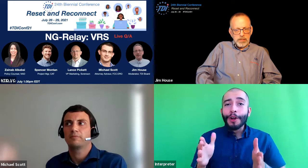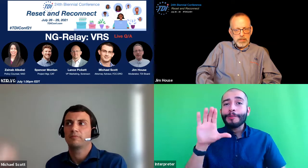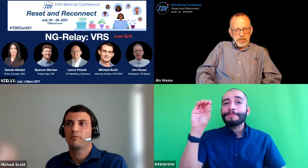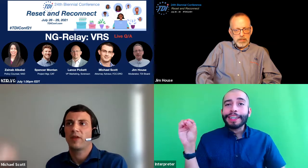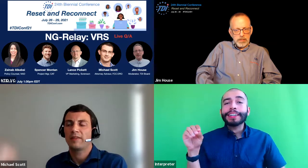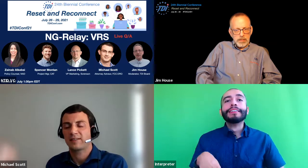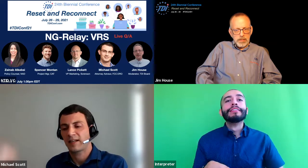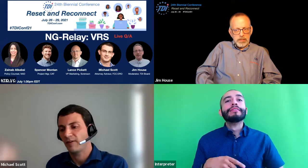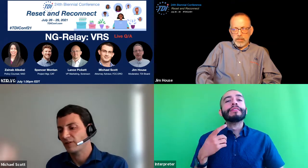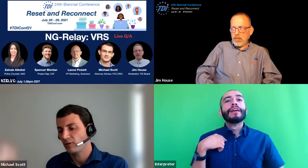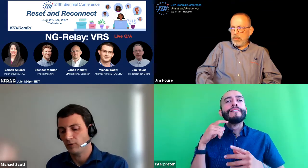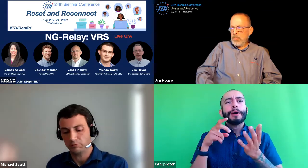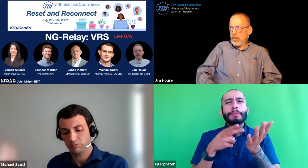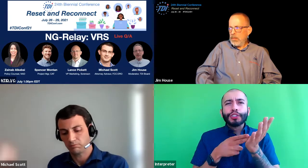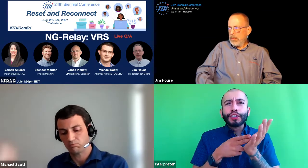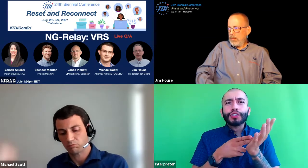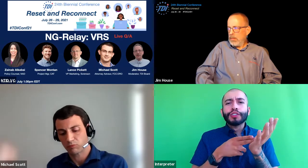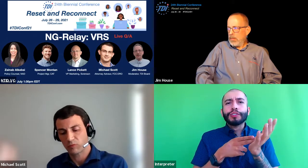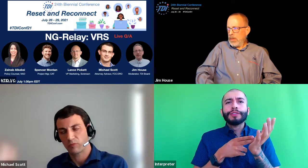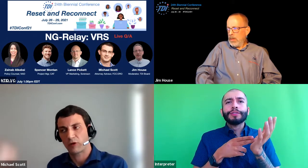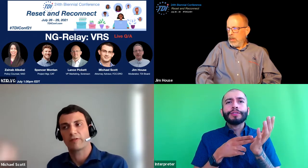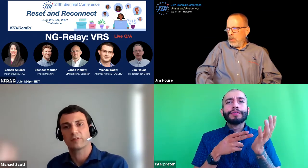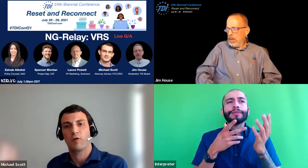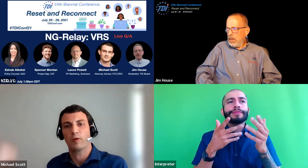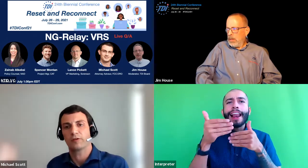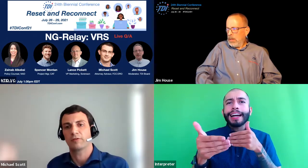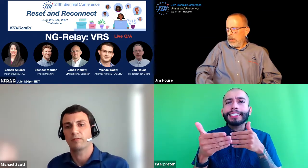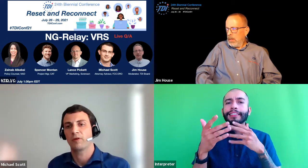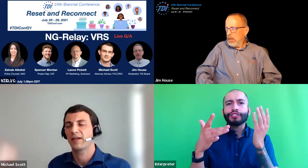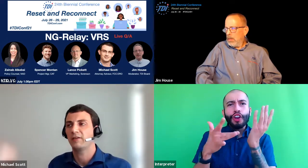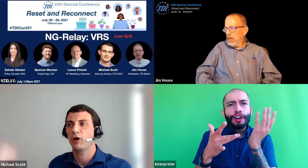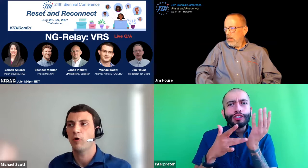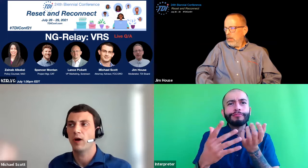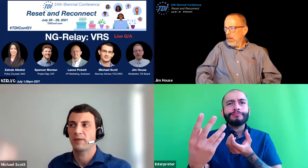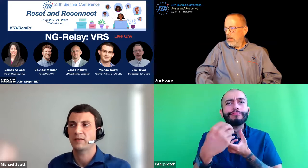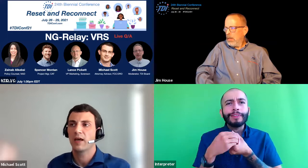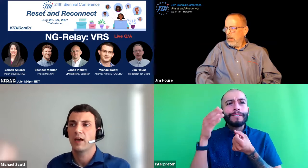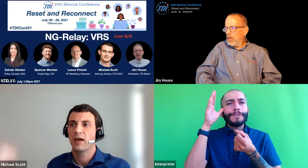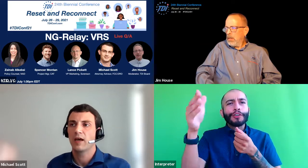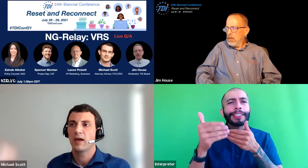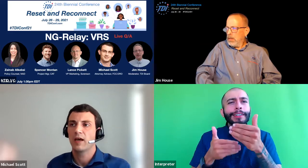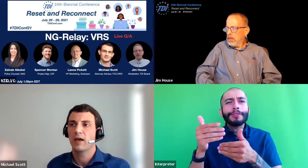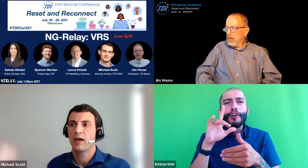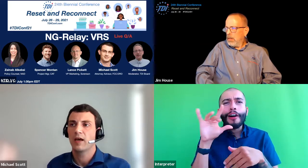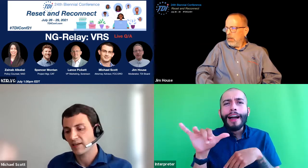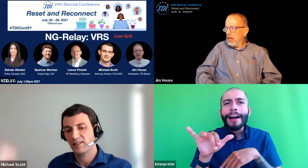their next technological progress forward, where they can go? I mean, the FCC